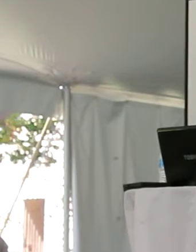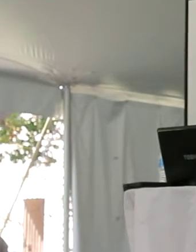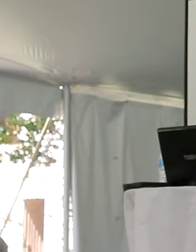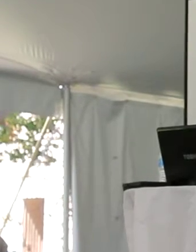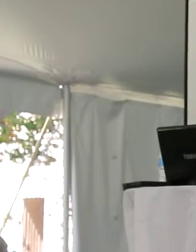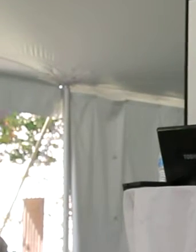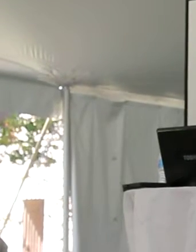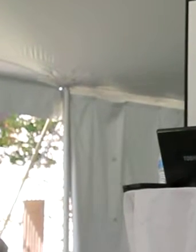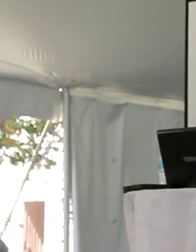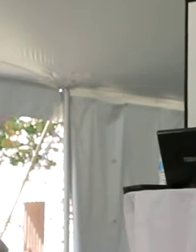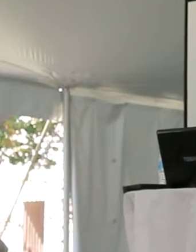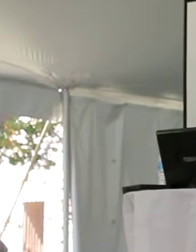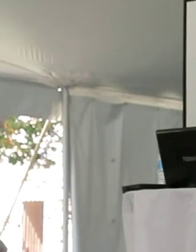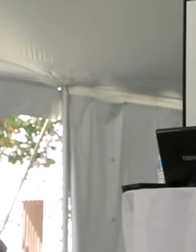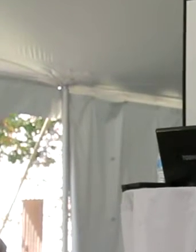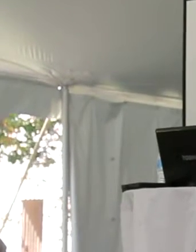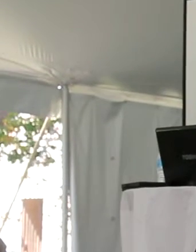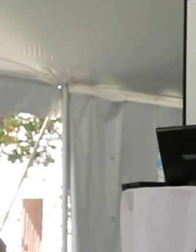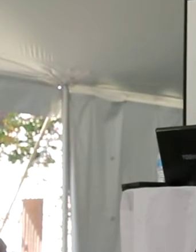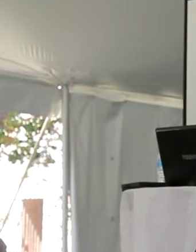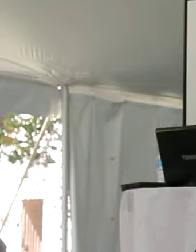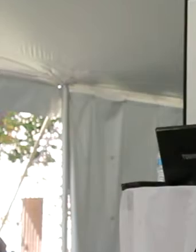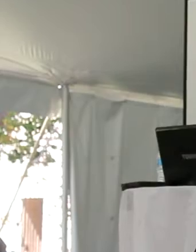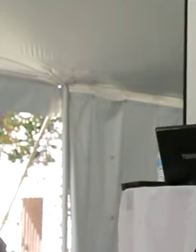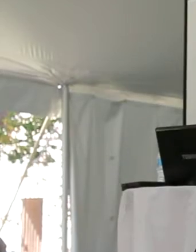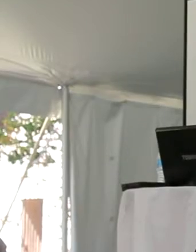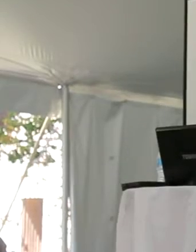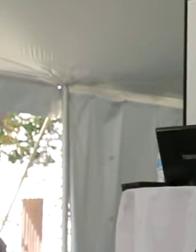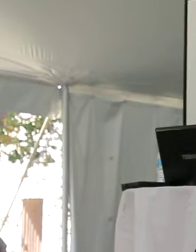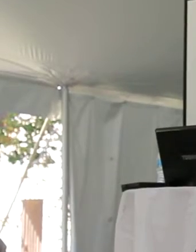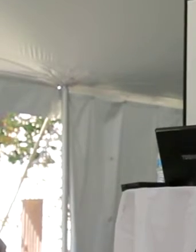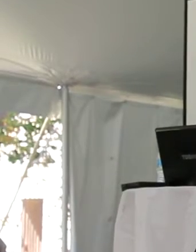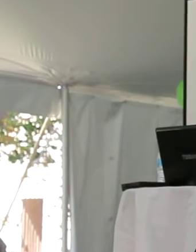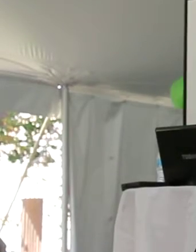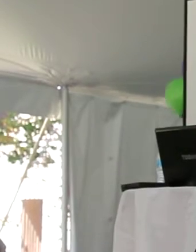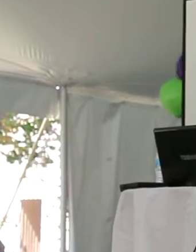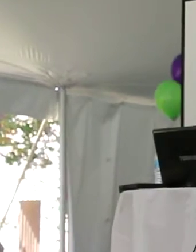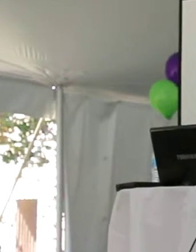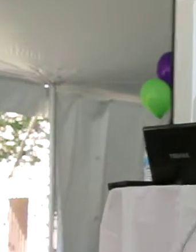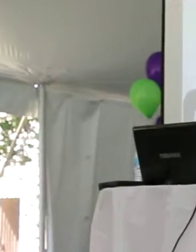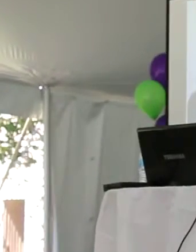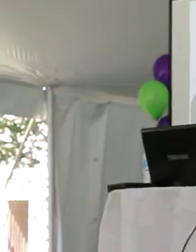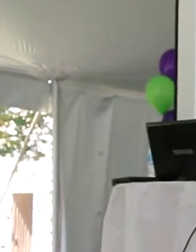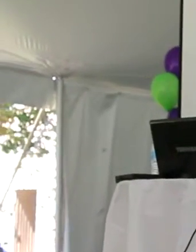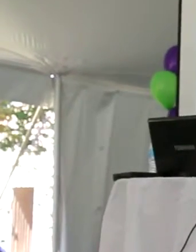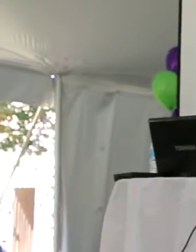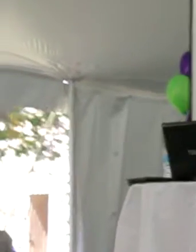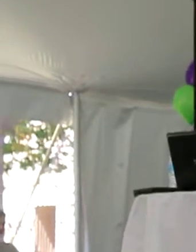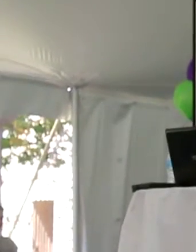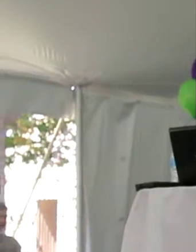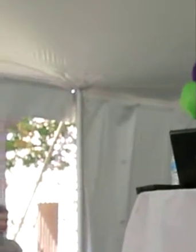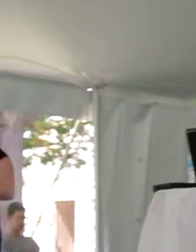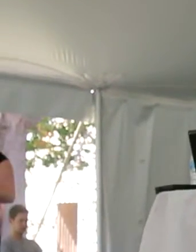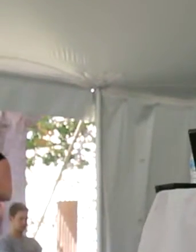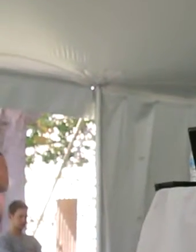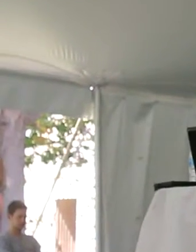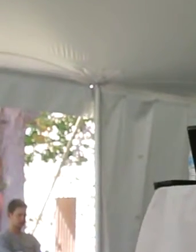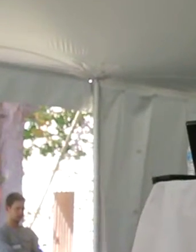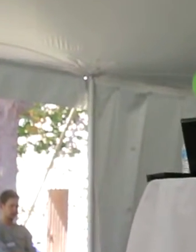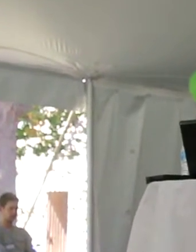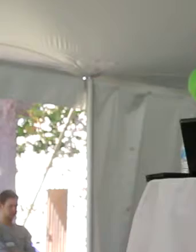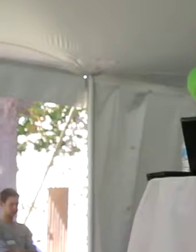the walk, the USS Intrepid was lit up in purple and green to promote the New York City Walk4hearing. So we're always trying to find